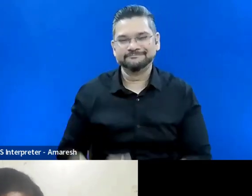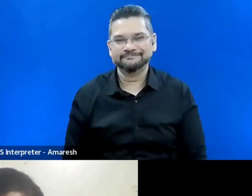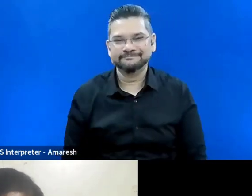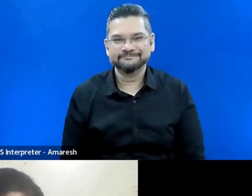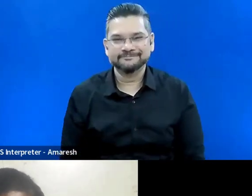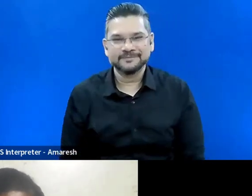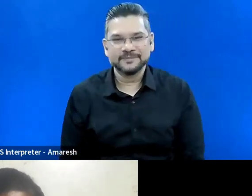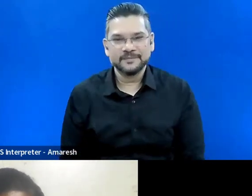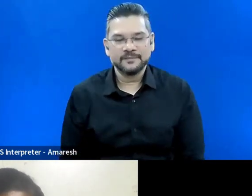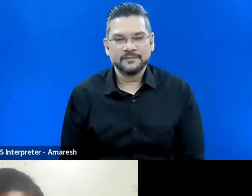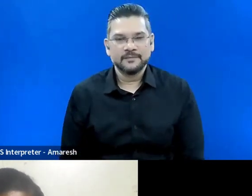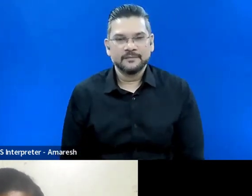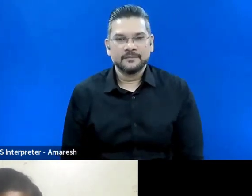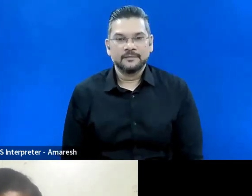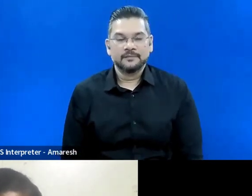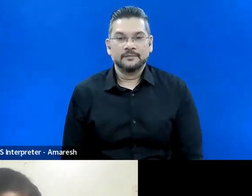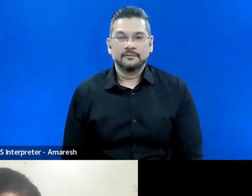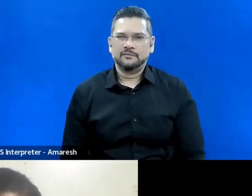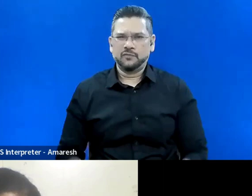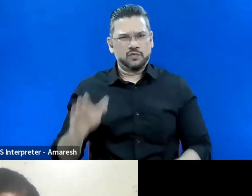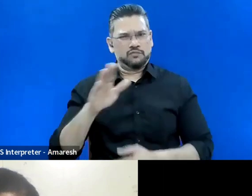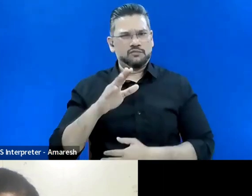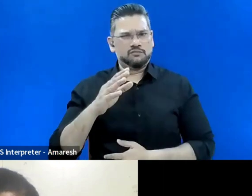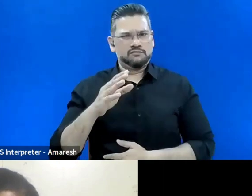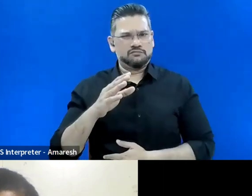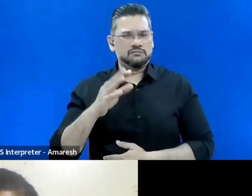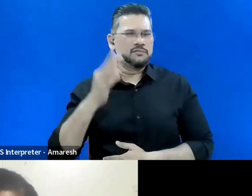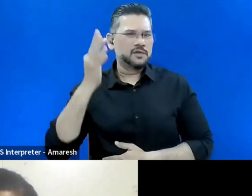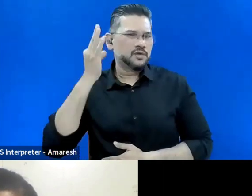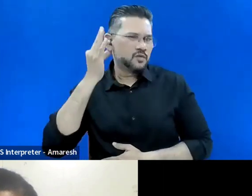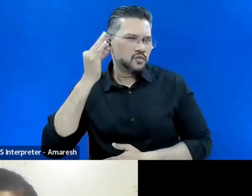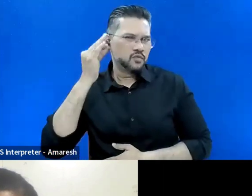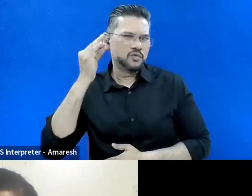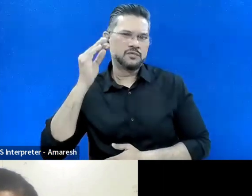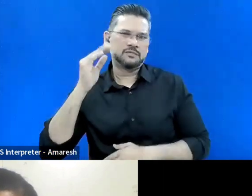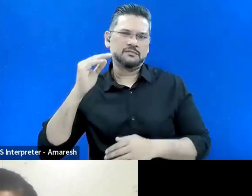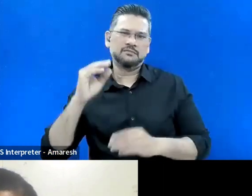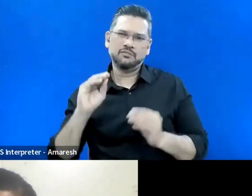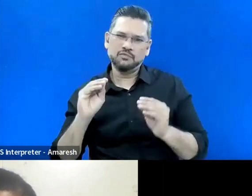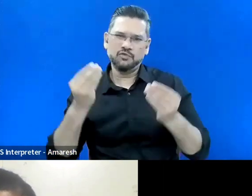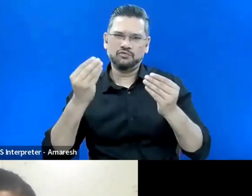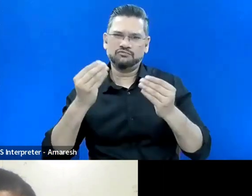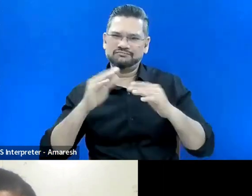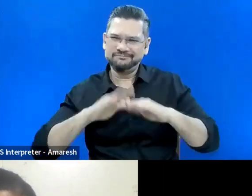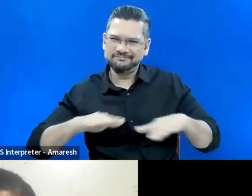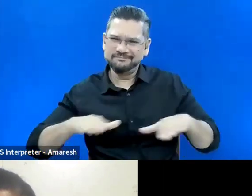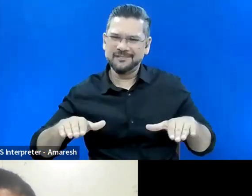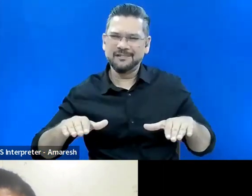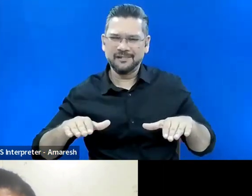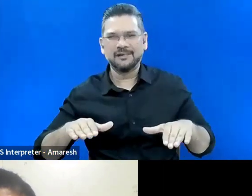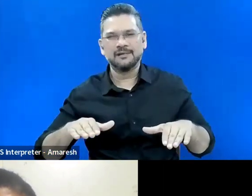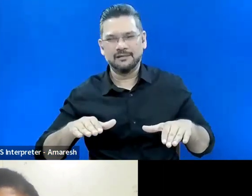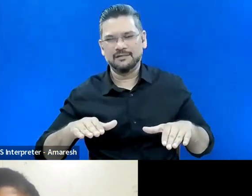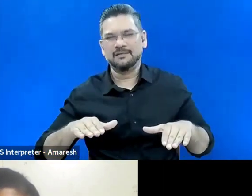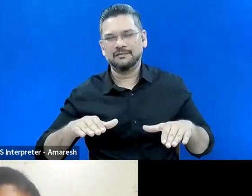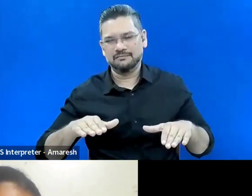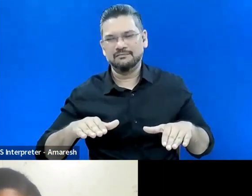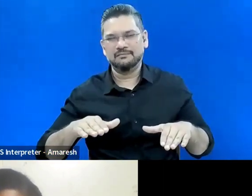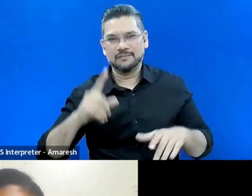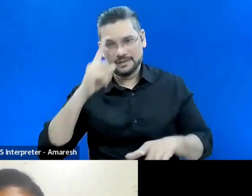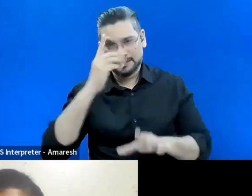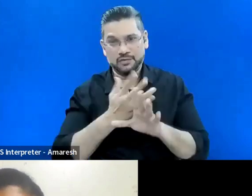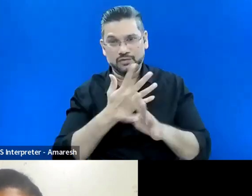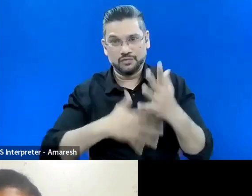As we know that young women and girls with psychosocial disabilities face a number of challenges and are doubly discriminated in our